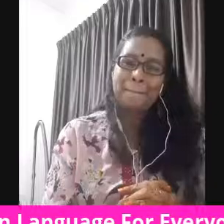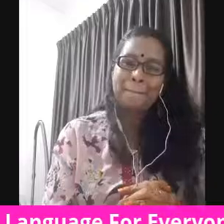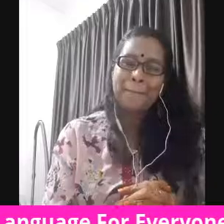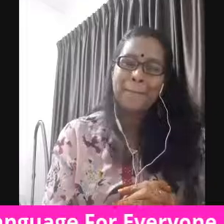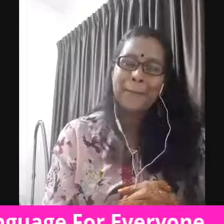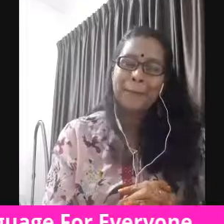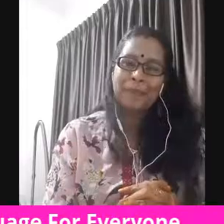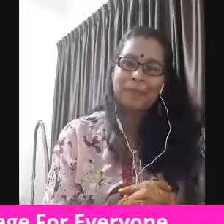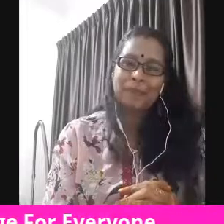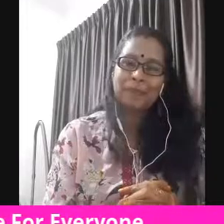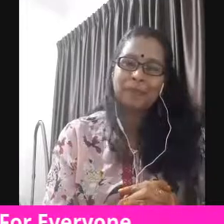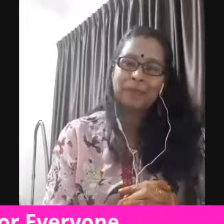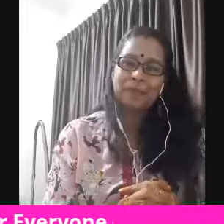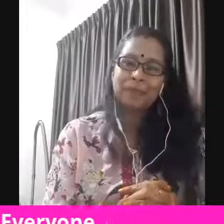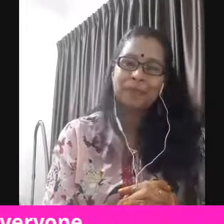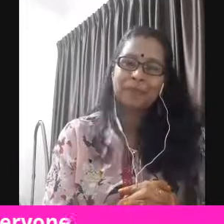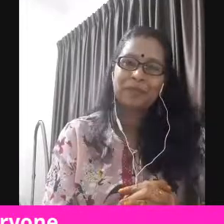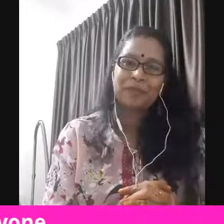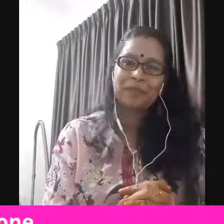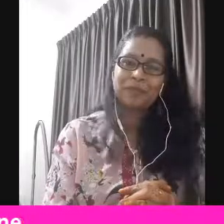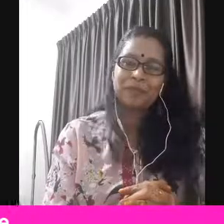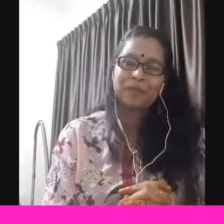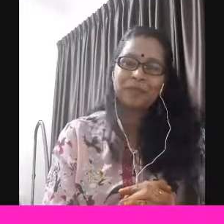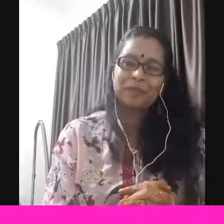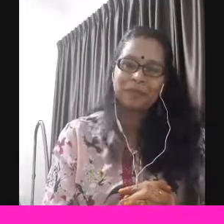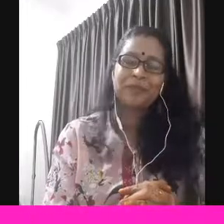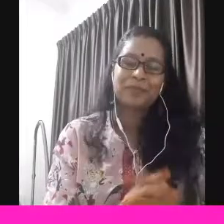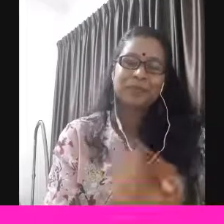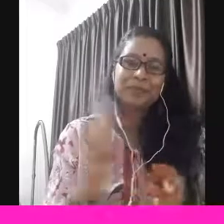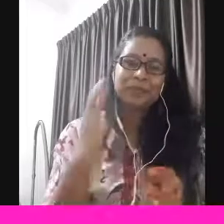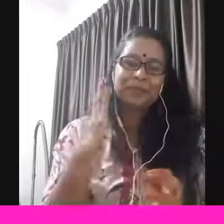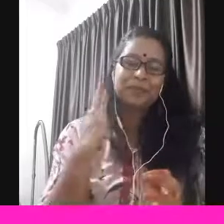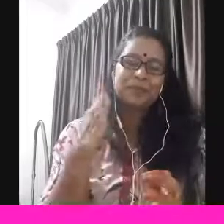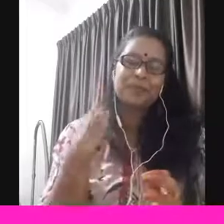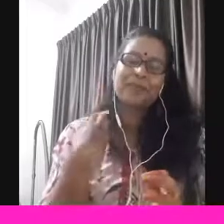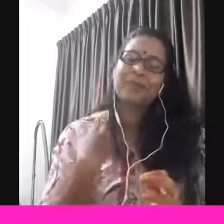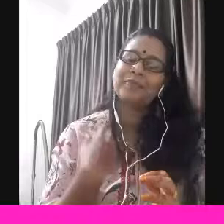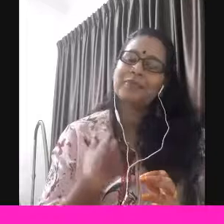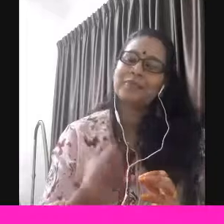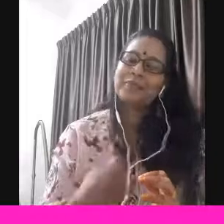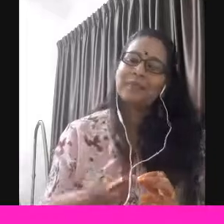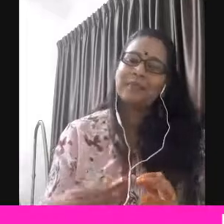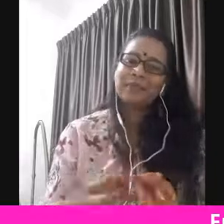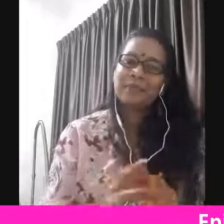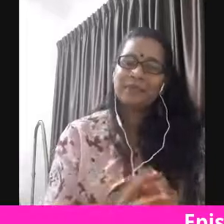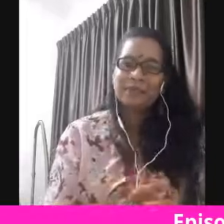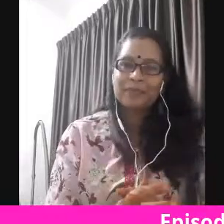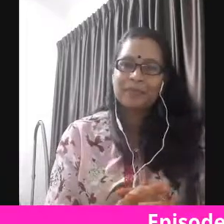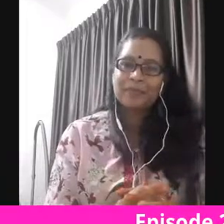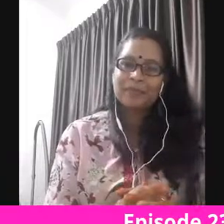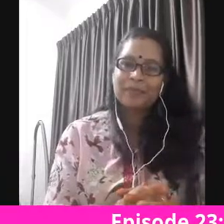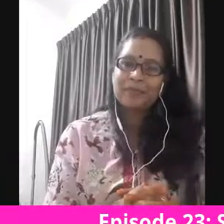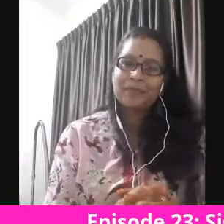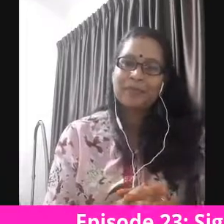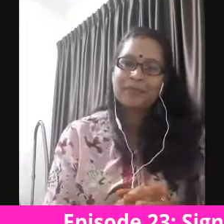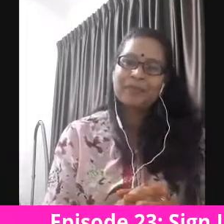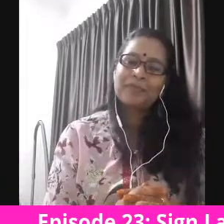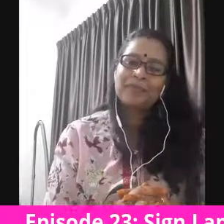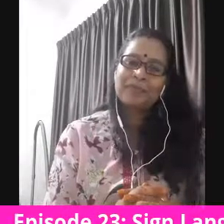if they are in any emergency situation or what. So we're going to move on to the next Yep. question.